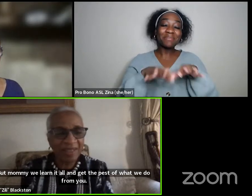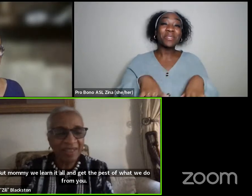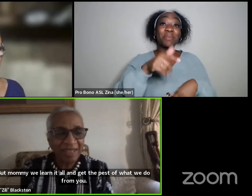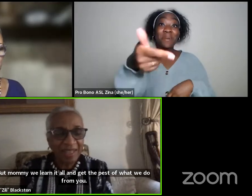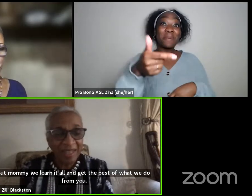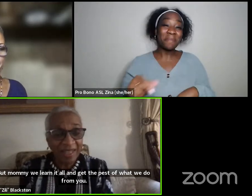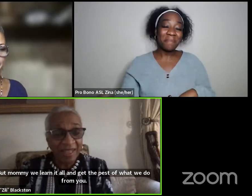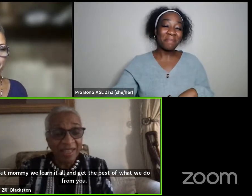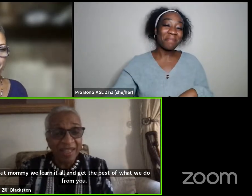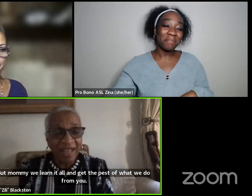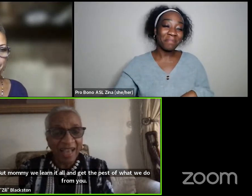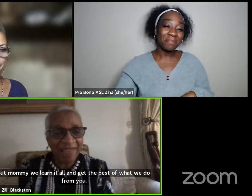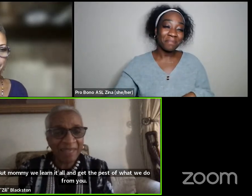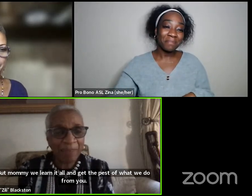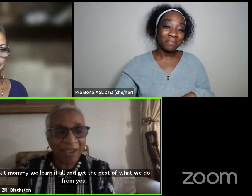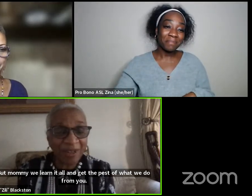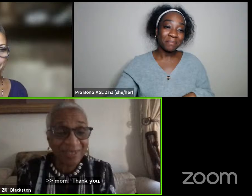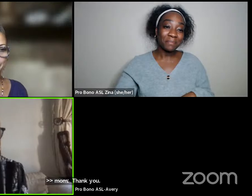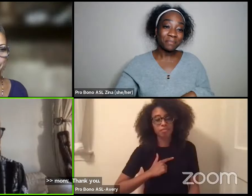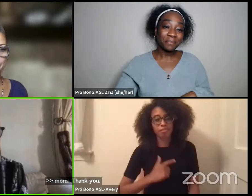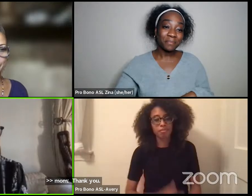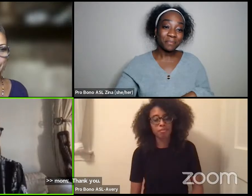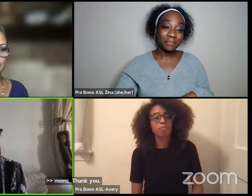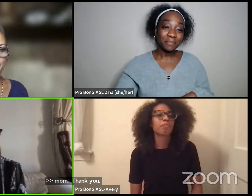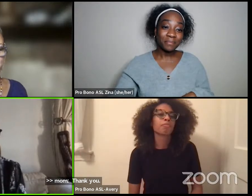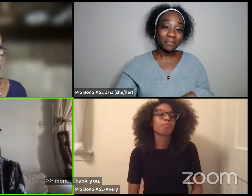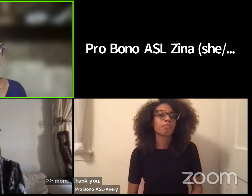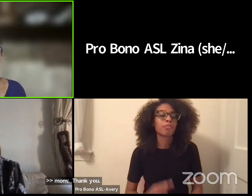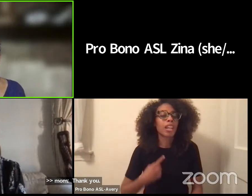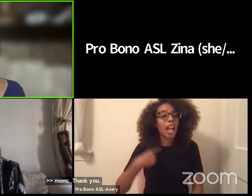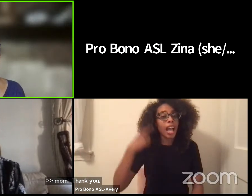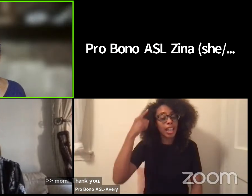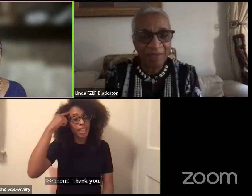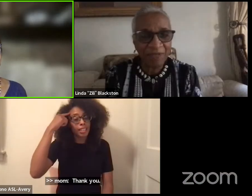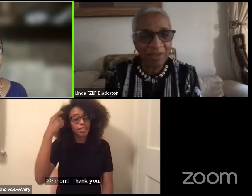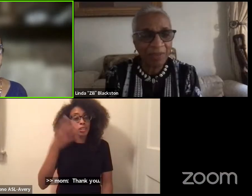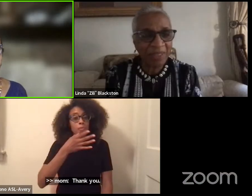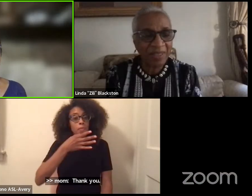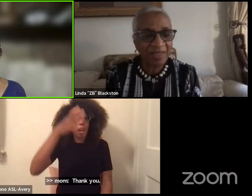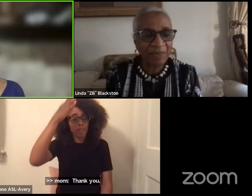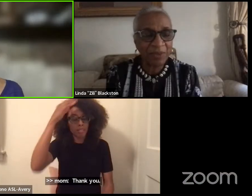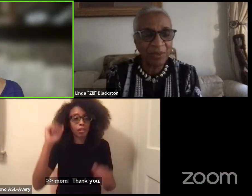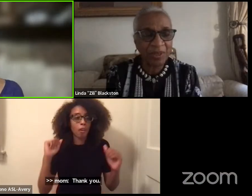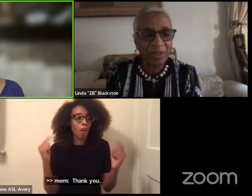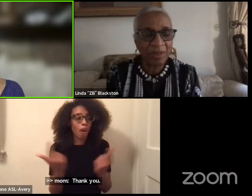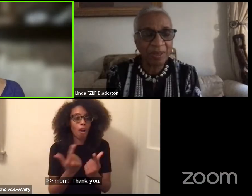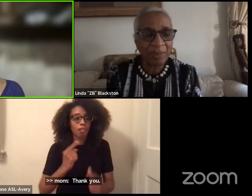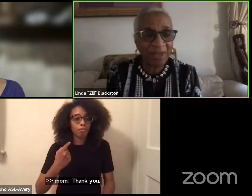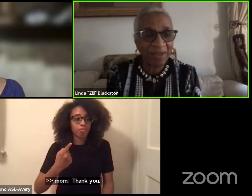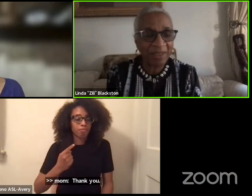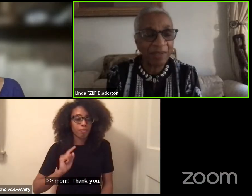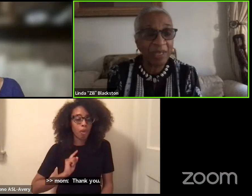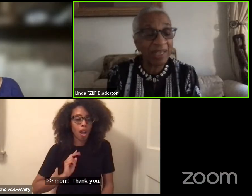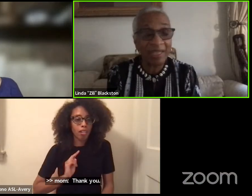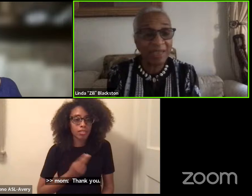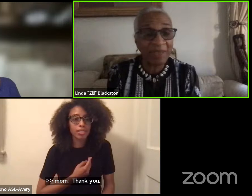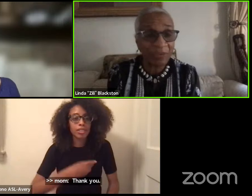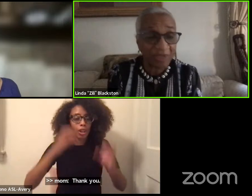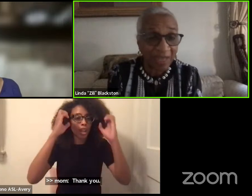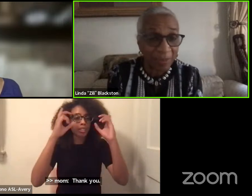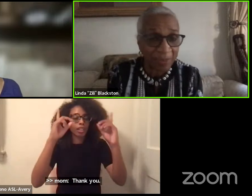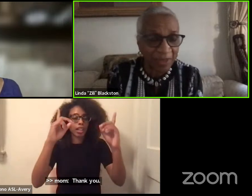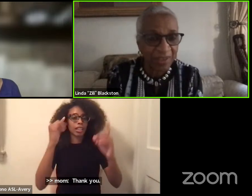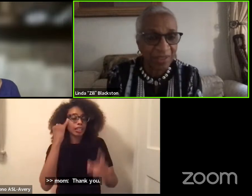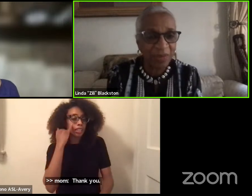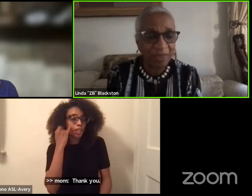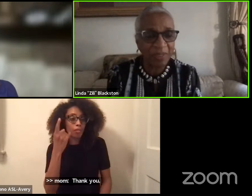Well, I think parents, all of us are educators, is what I feel, because if you're a parent, even if